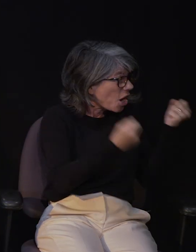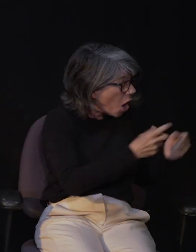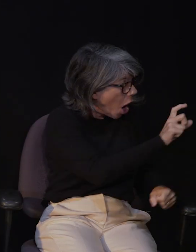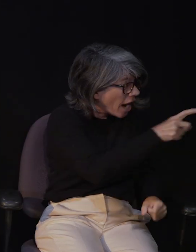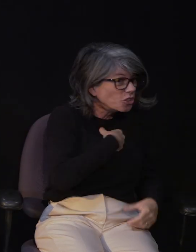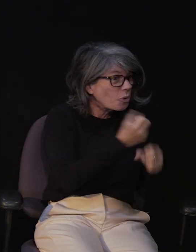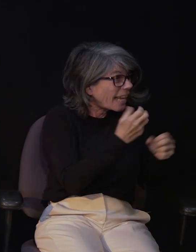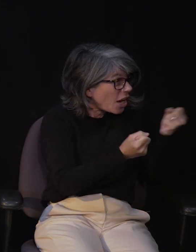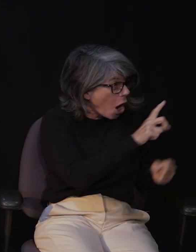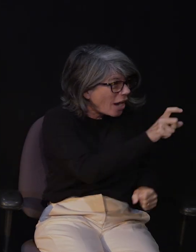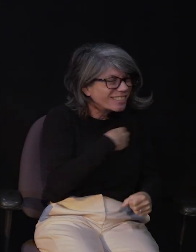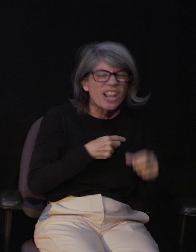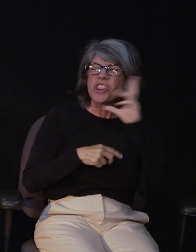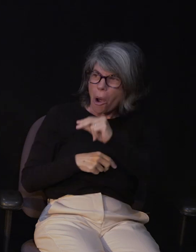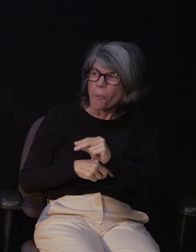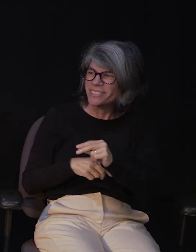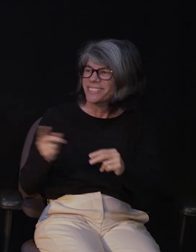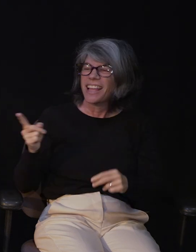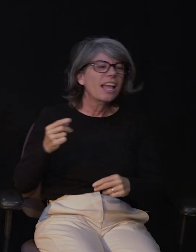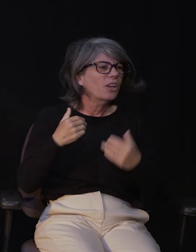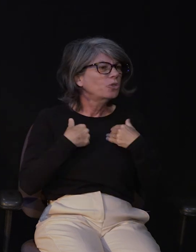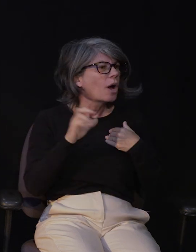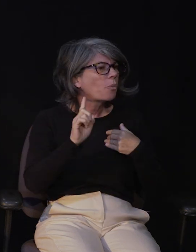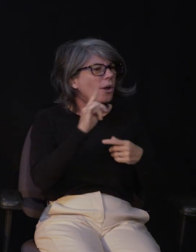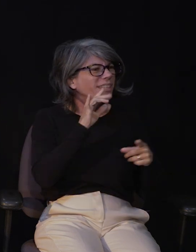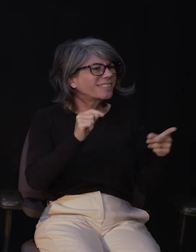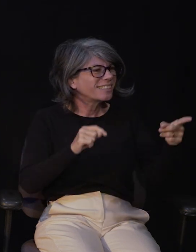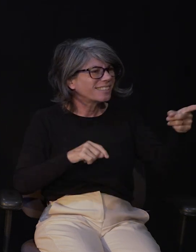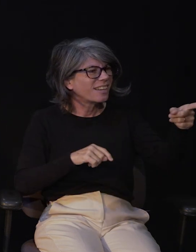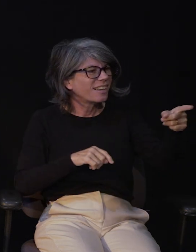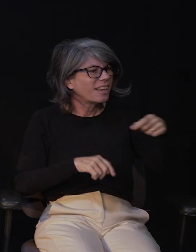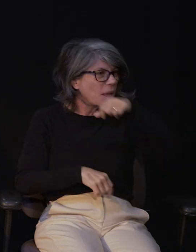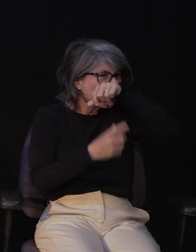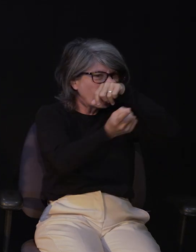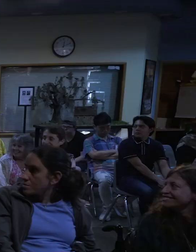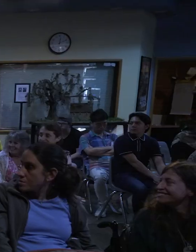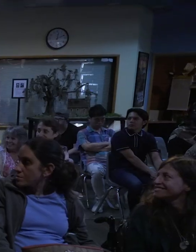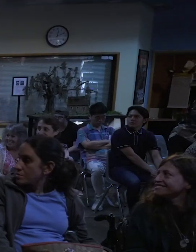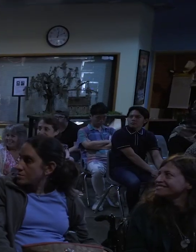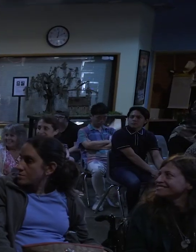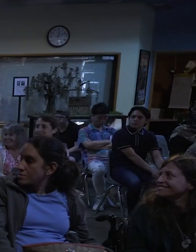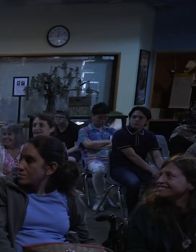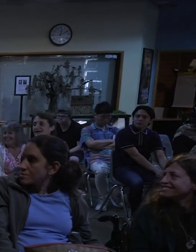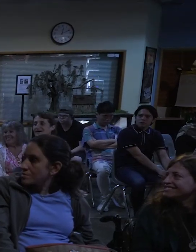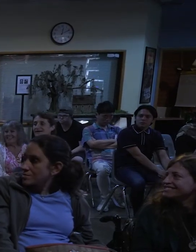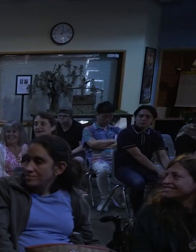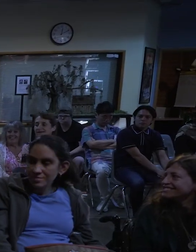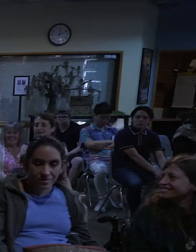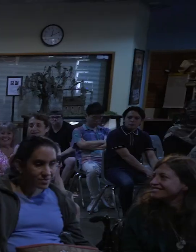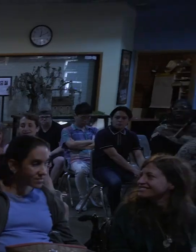you know. Do I get a car? A little, there we go. Here she comes. Here she